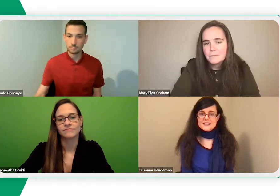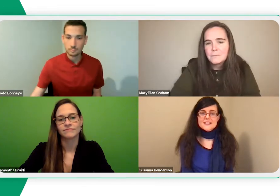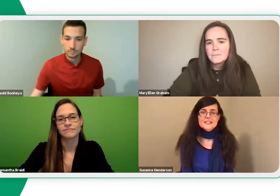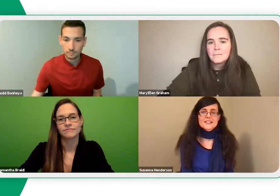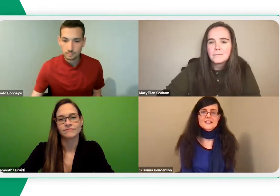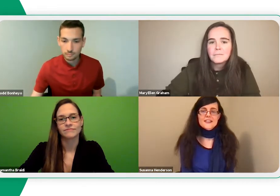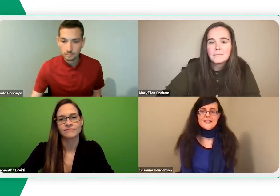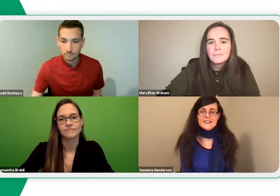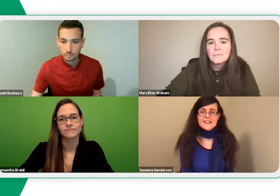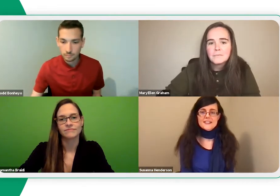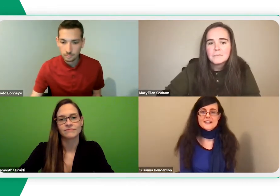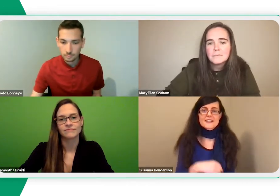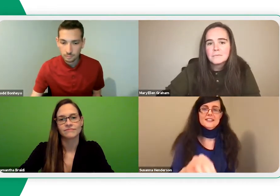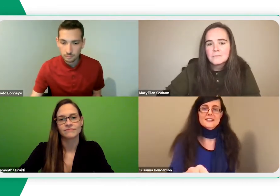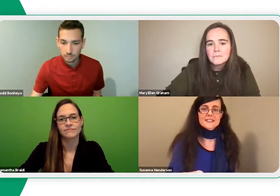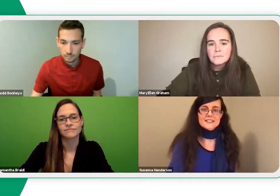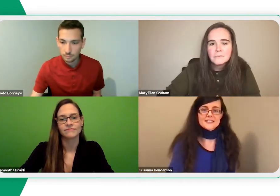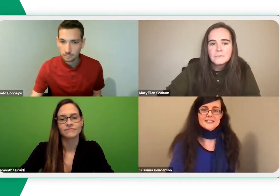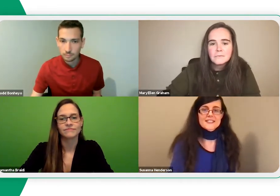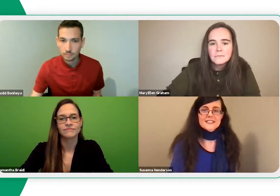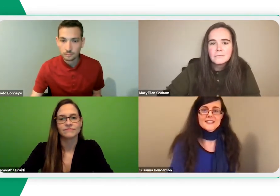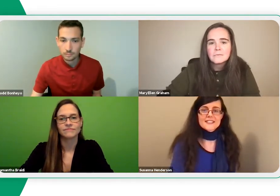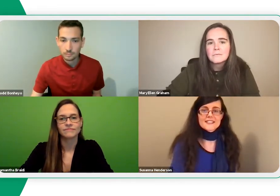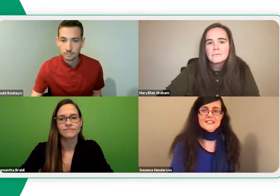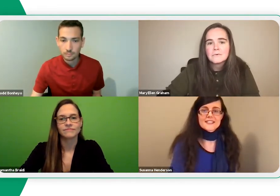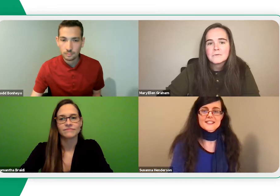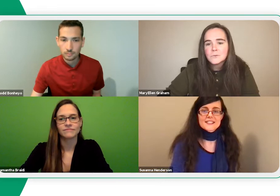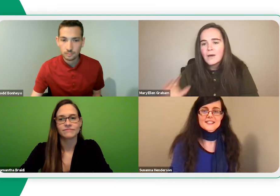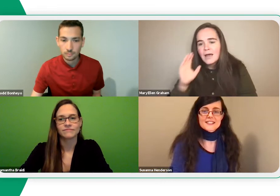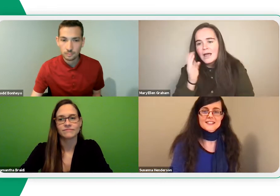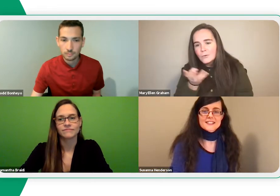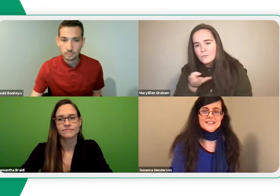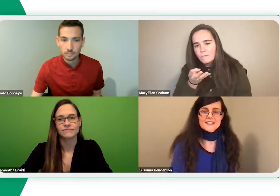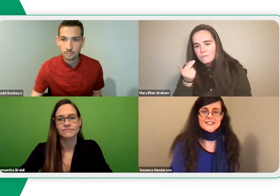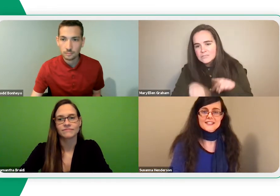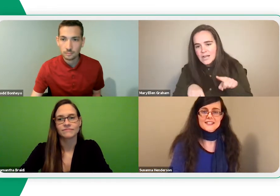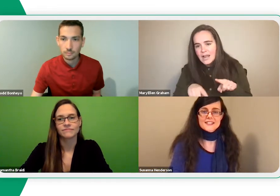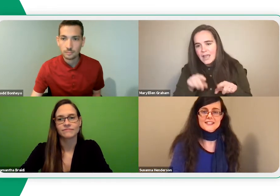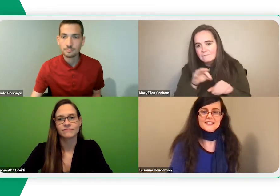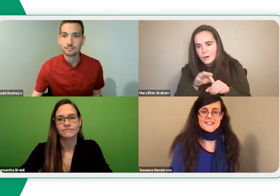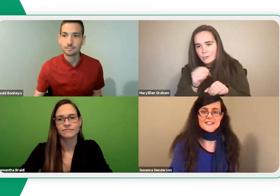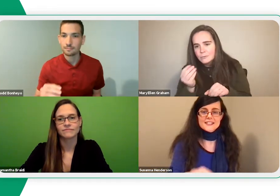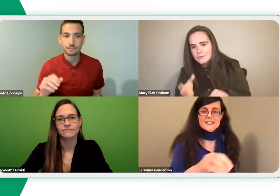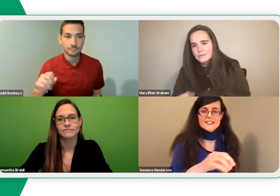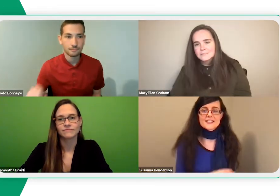fearful, awkward way, but with confidence? What do you think about that? Please respond to that.